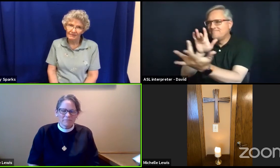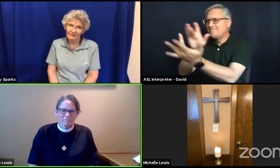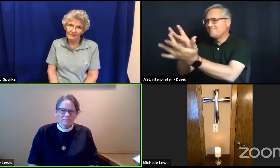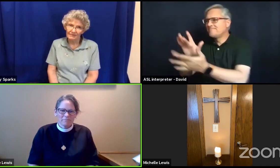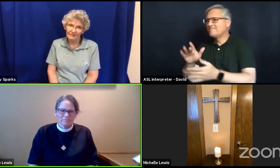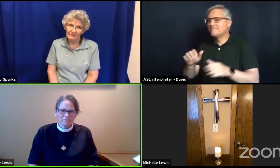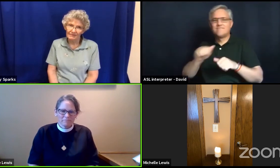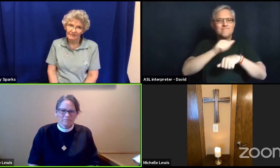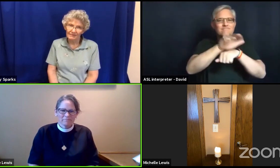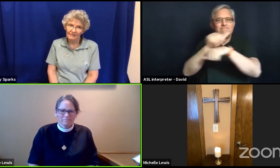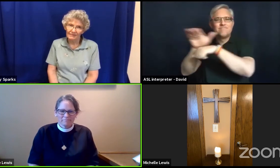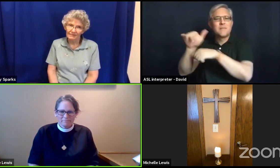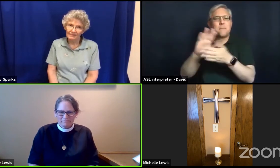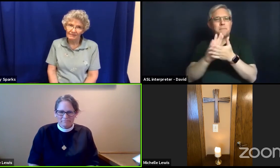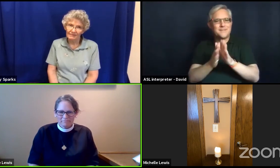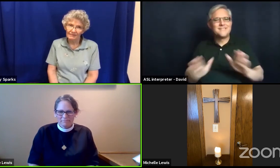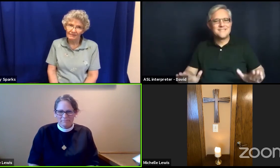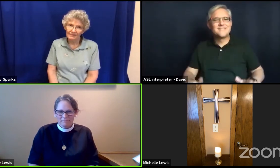peace.